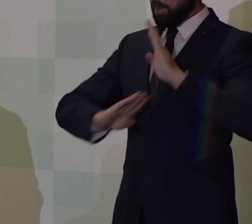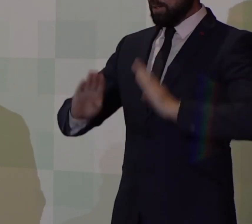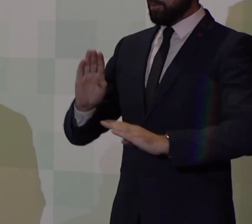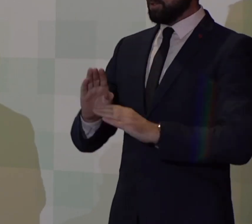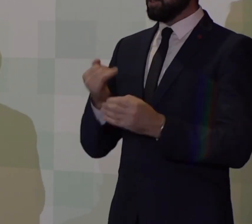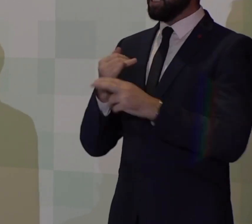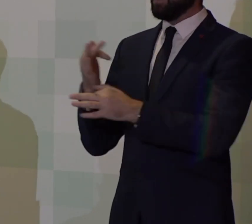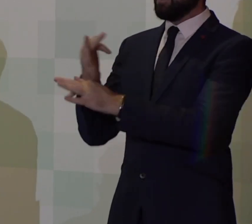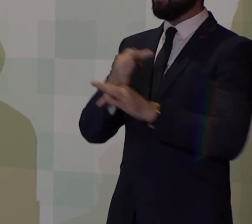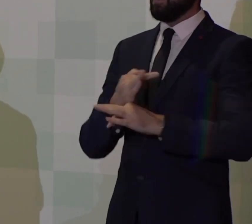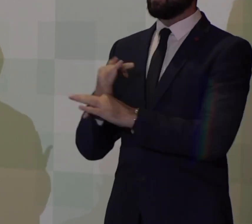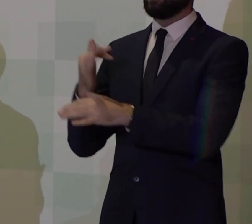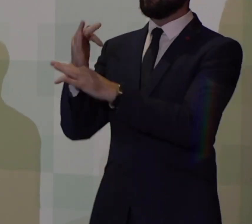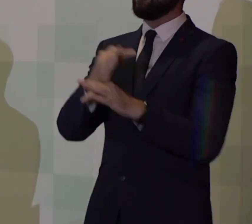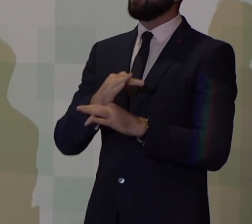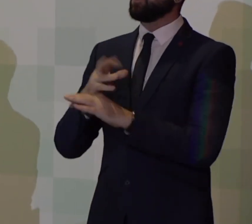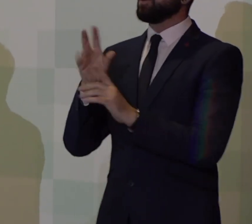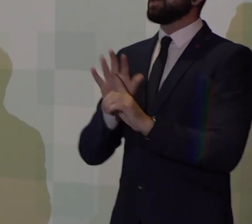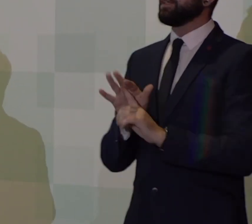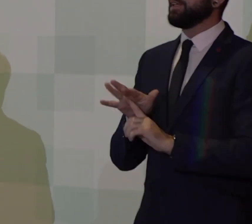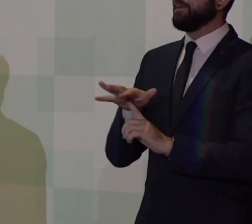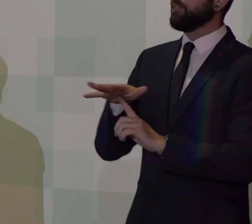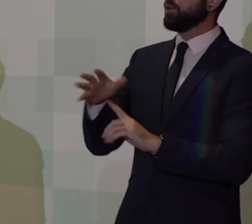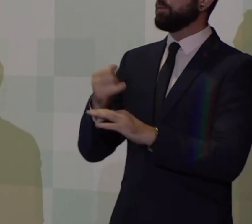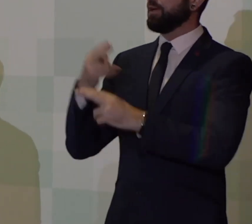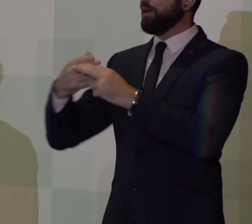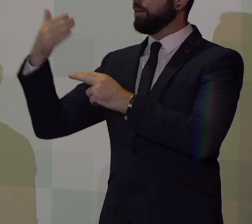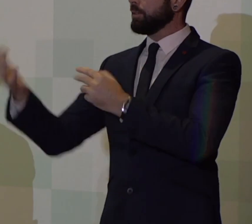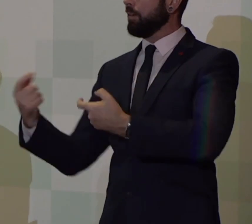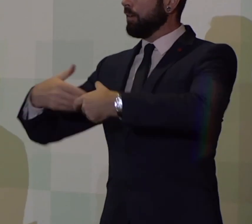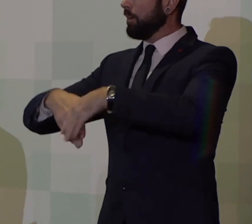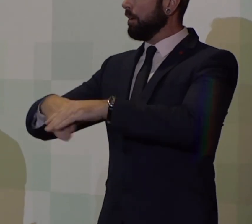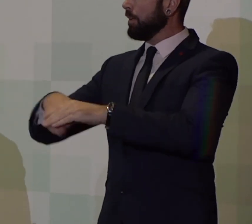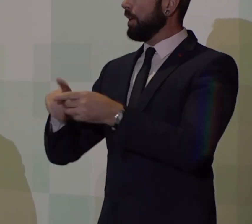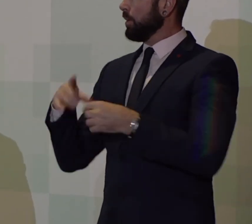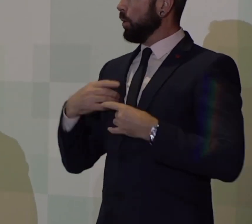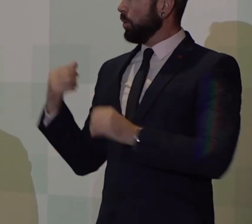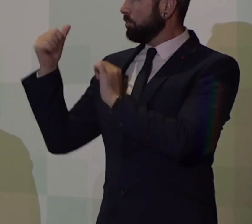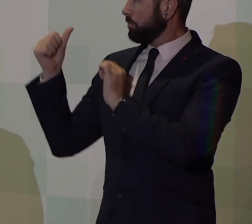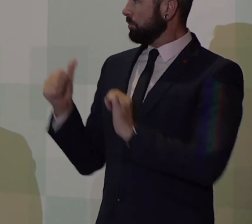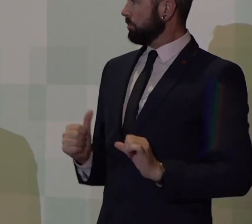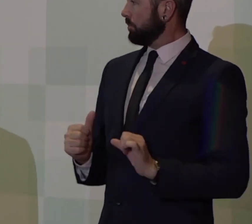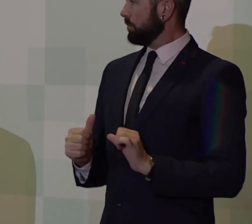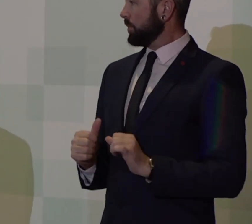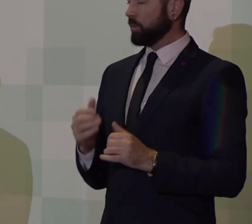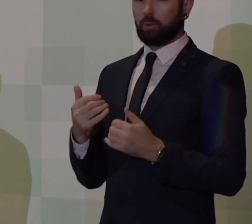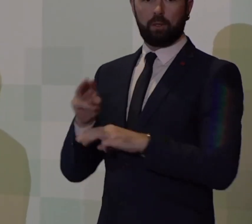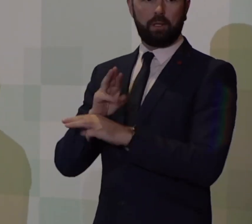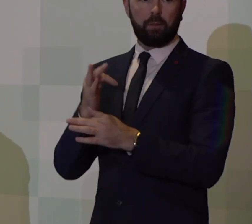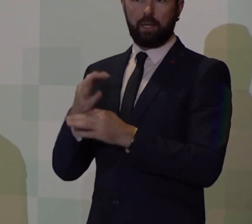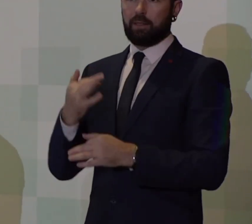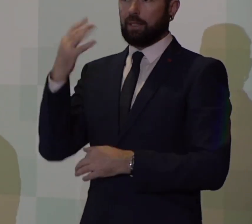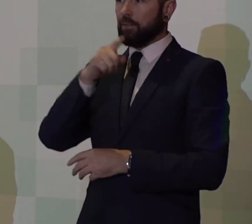isolation. Everybody in the family is being influenced by their external context and by their own histories. So as parents, if we